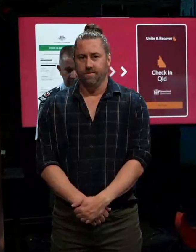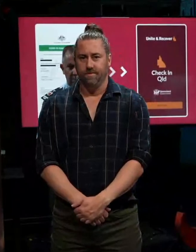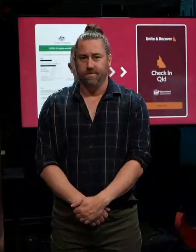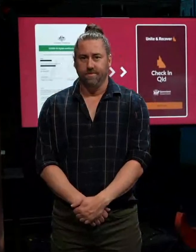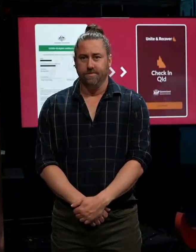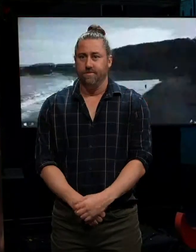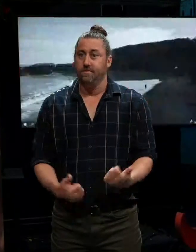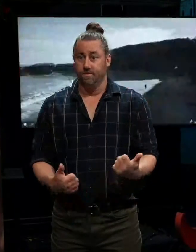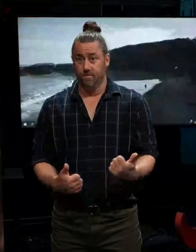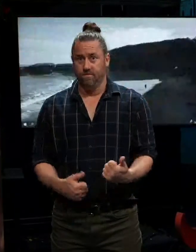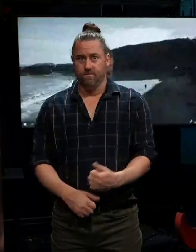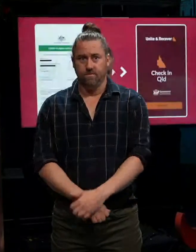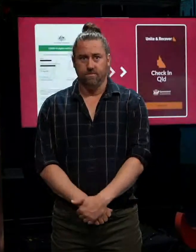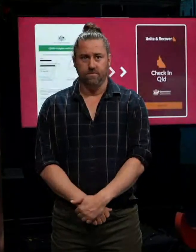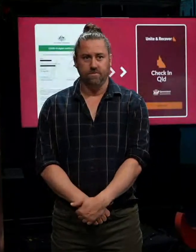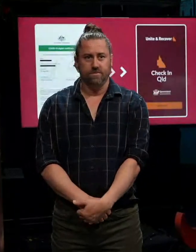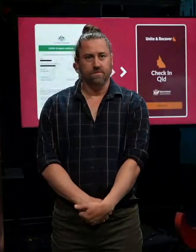Okay, all good?